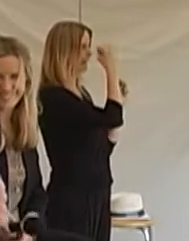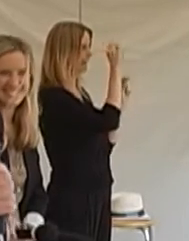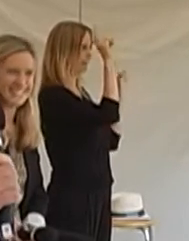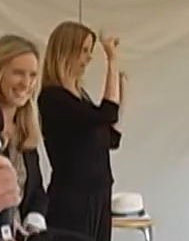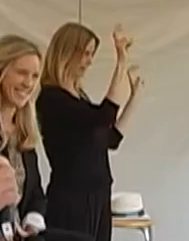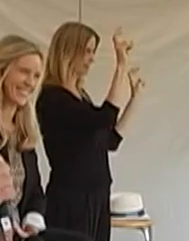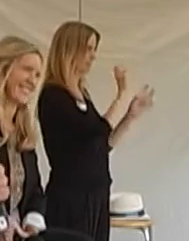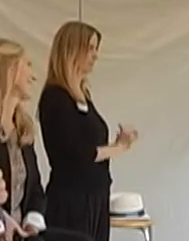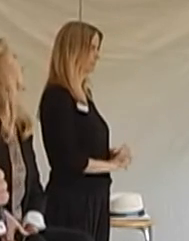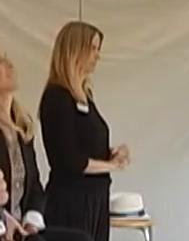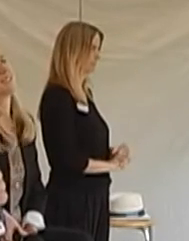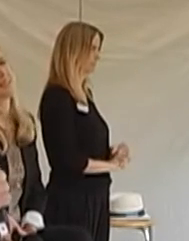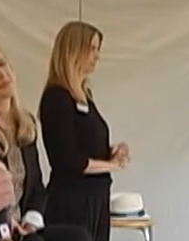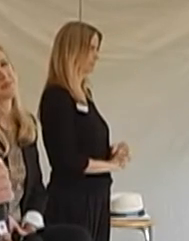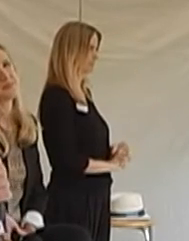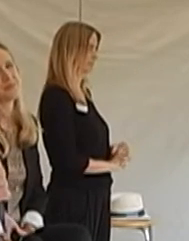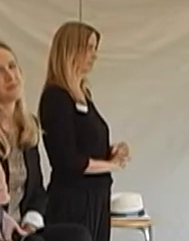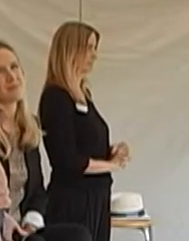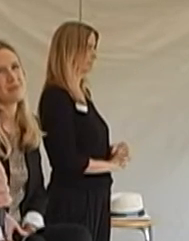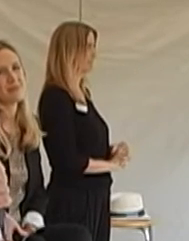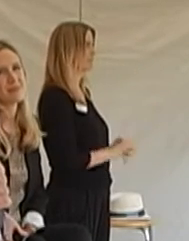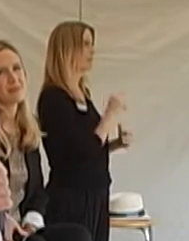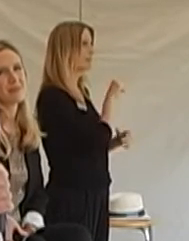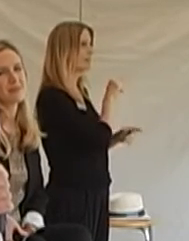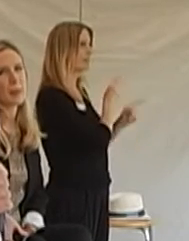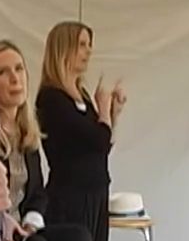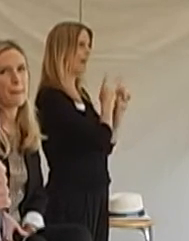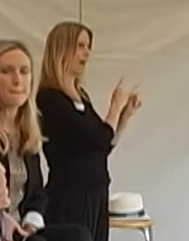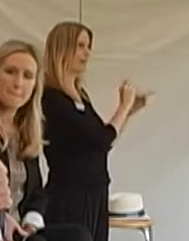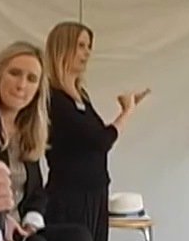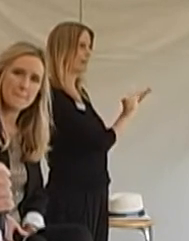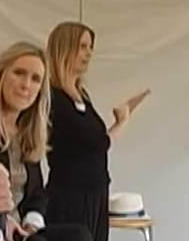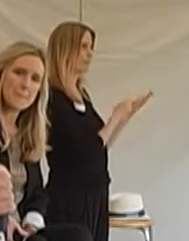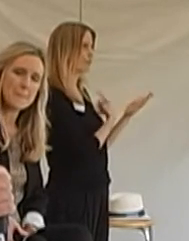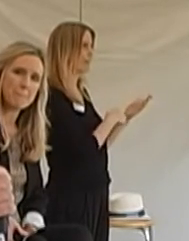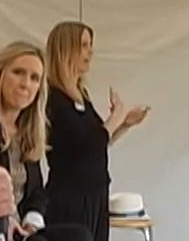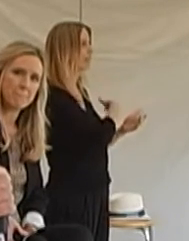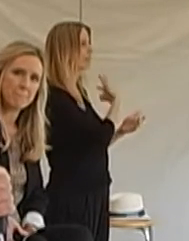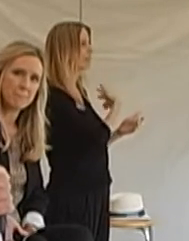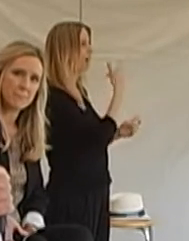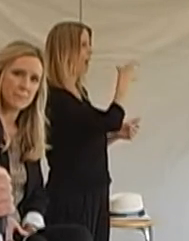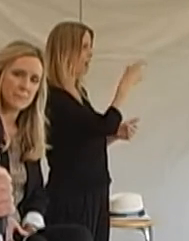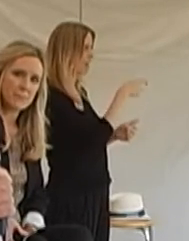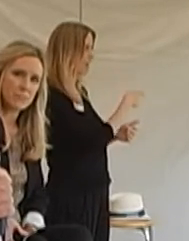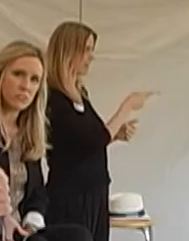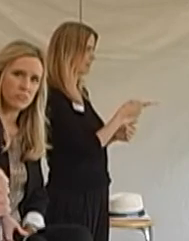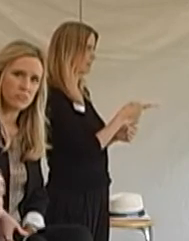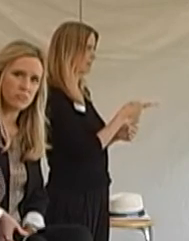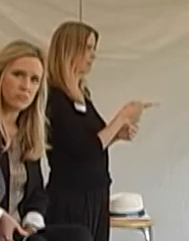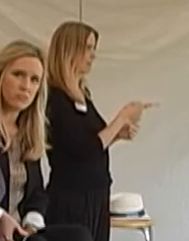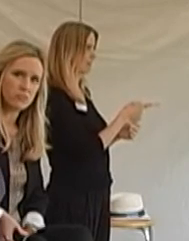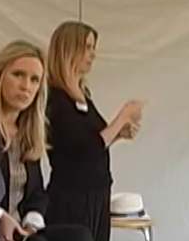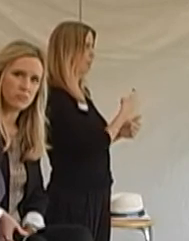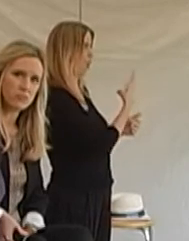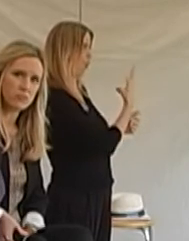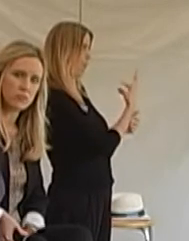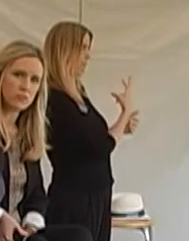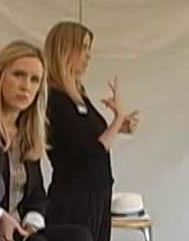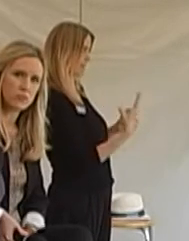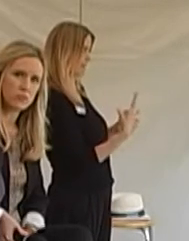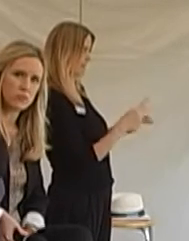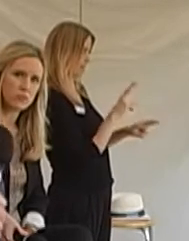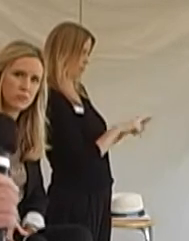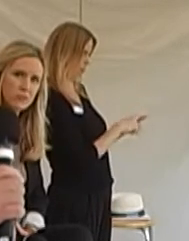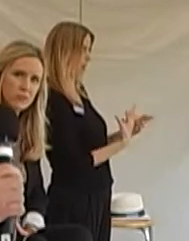And it said that the Danes came on the 32nd